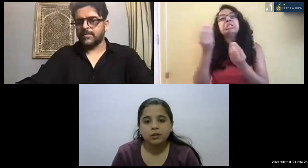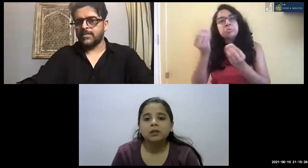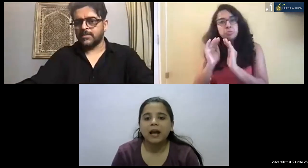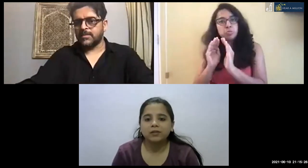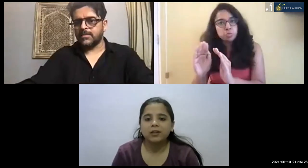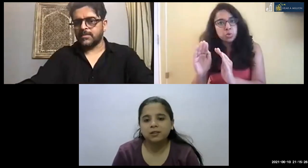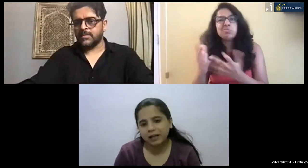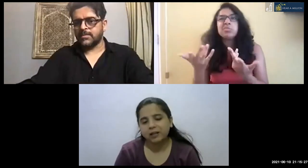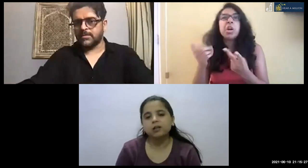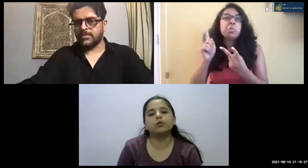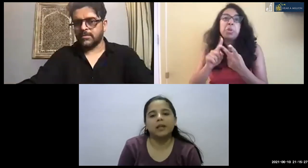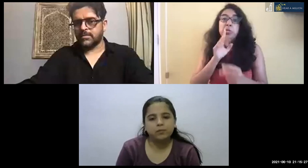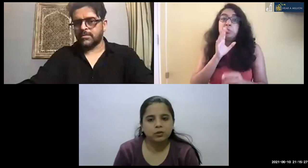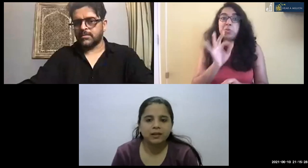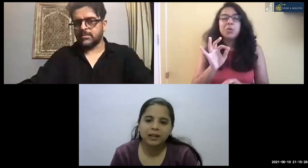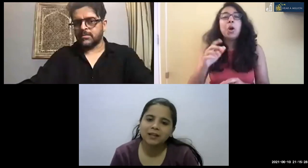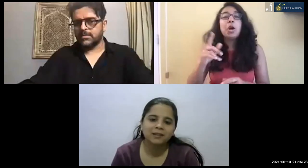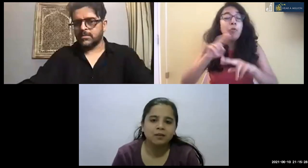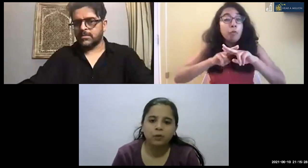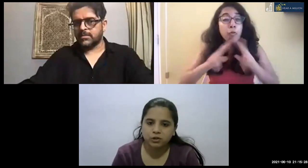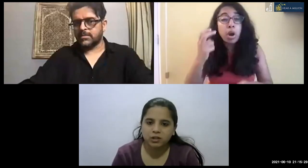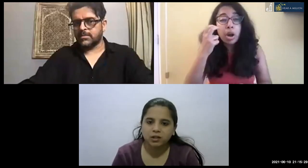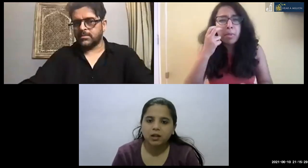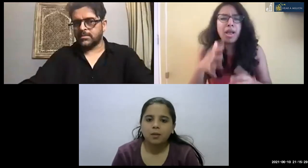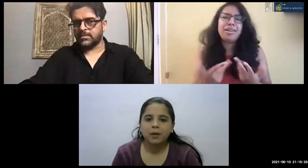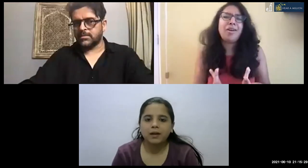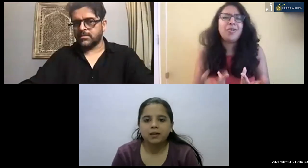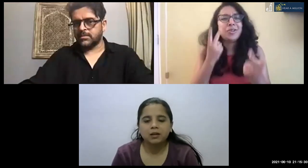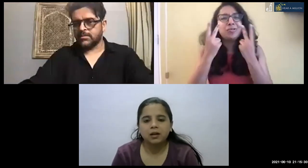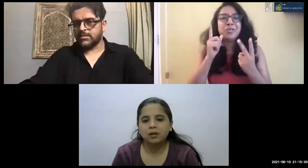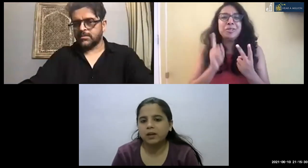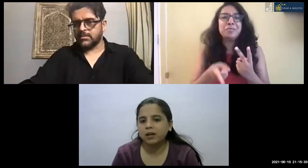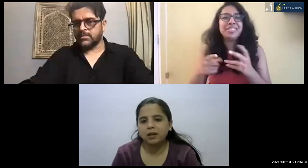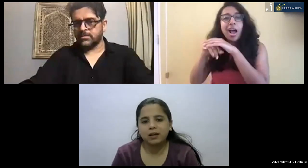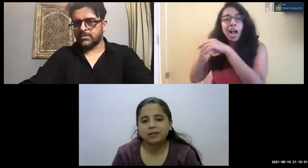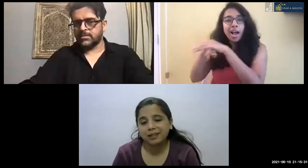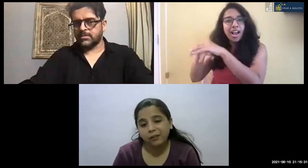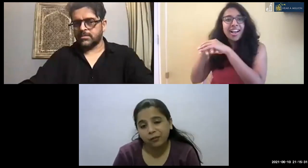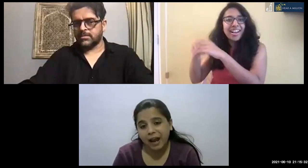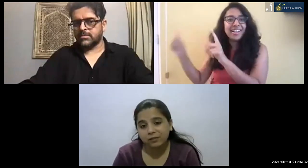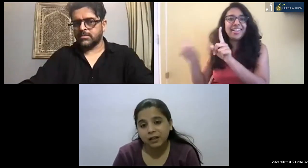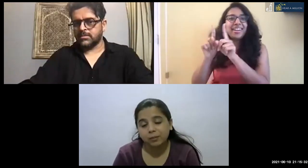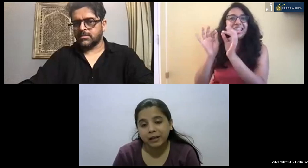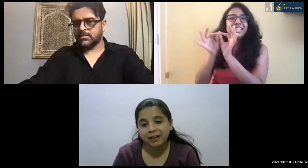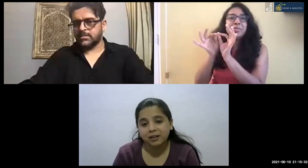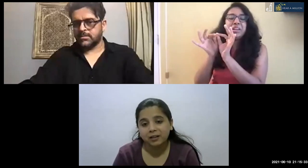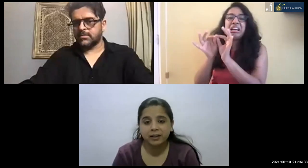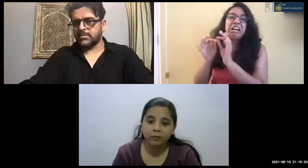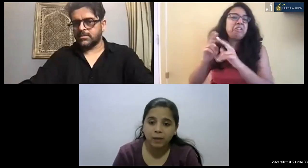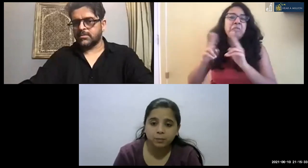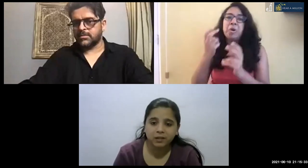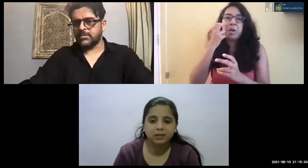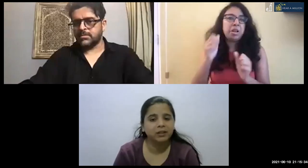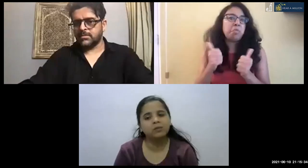to have the screen near to them so that they can easily watch it. But if we have the complete